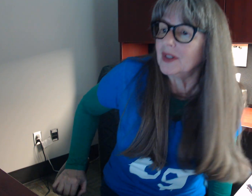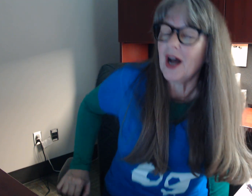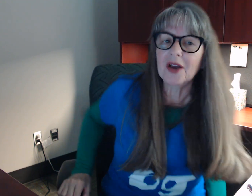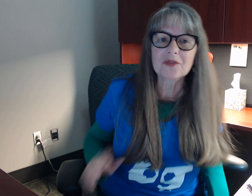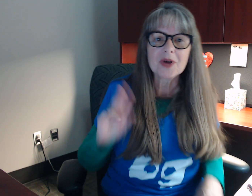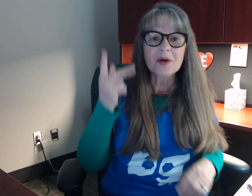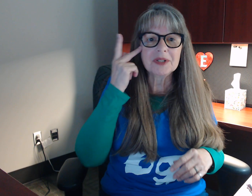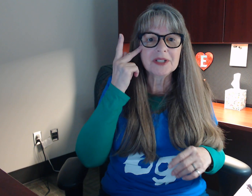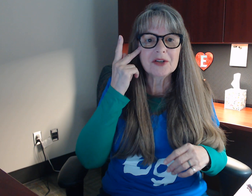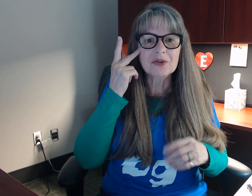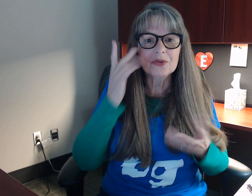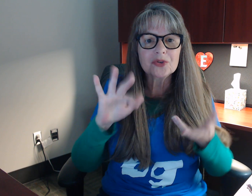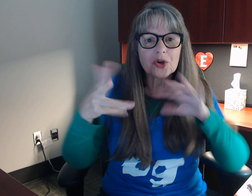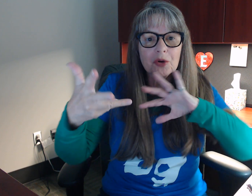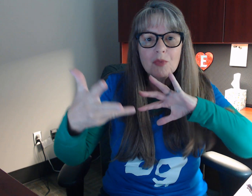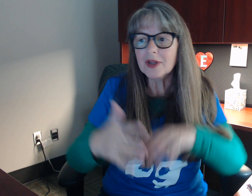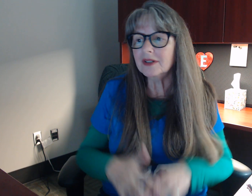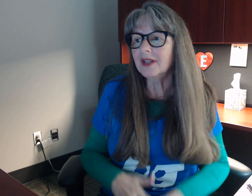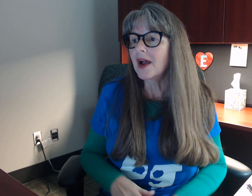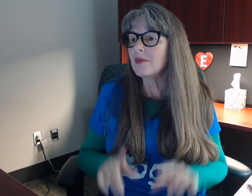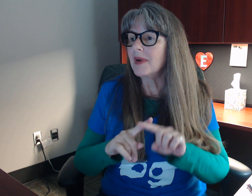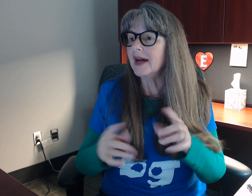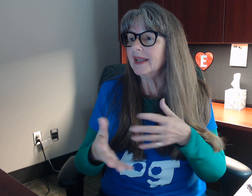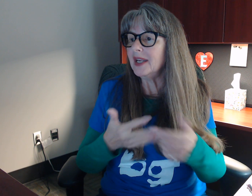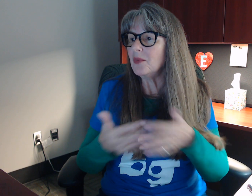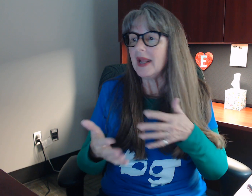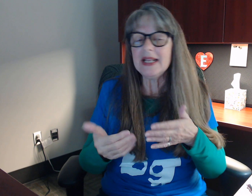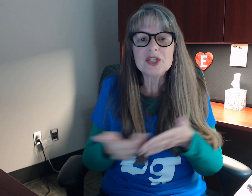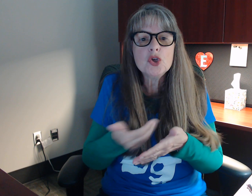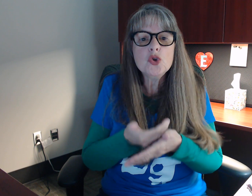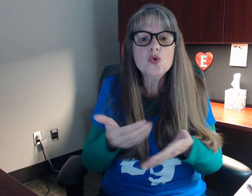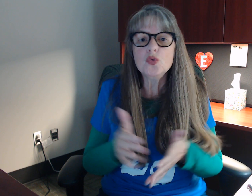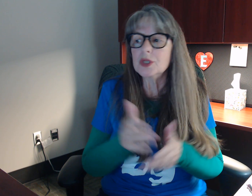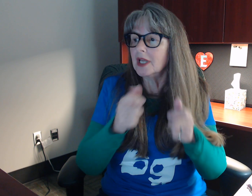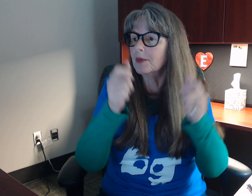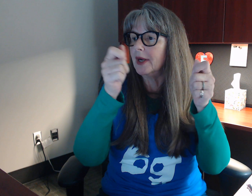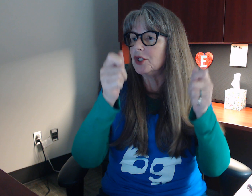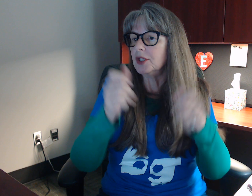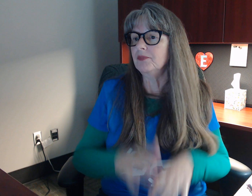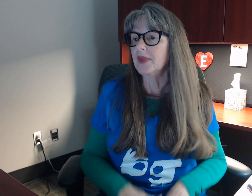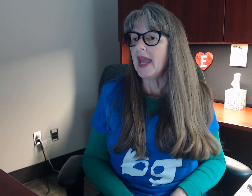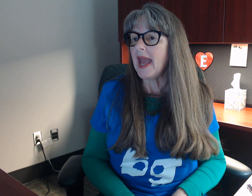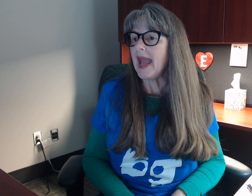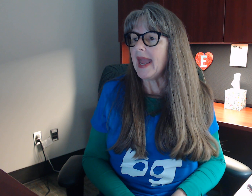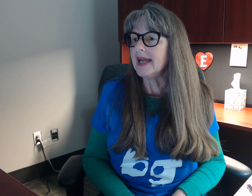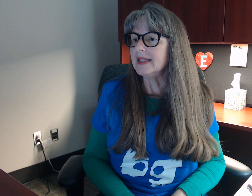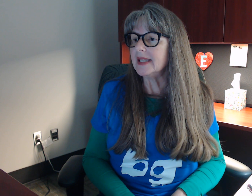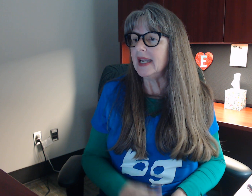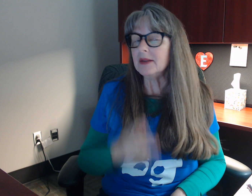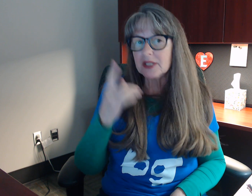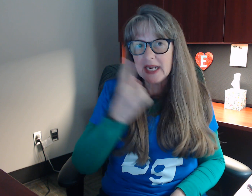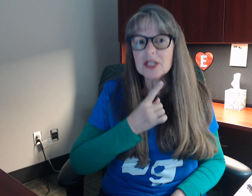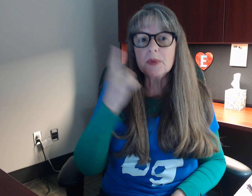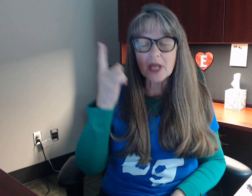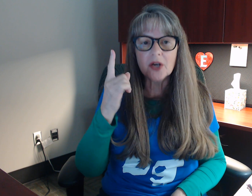lot of political turmoil, but anyway, it's a new celebration. And it's because of